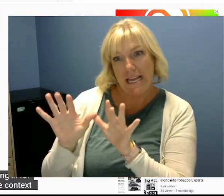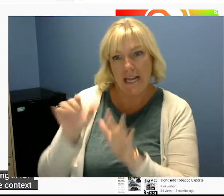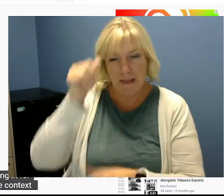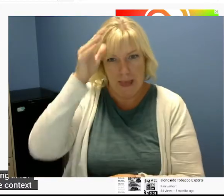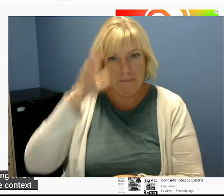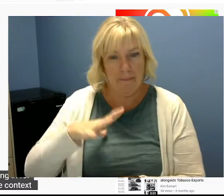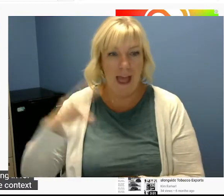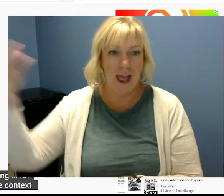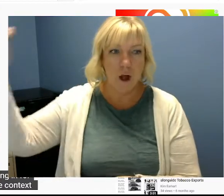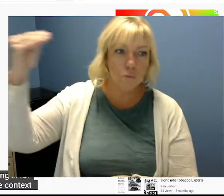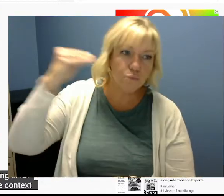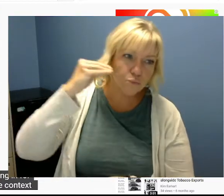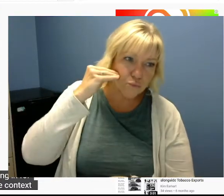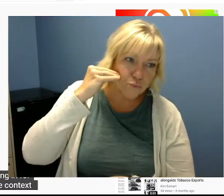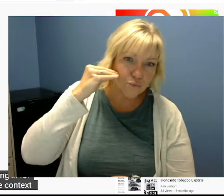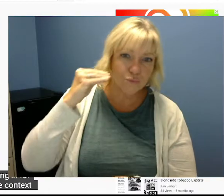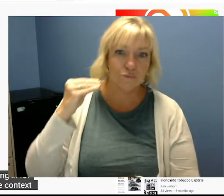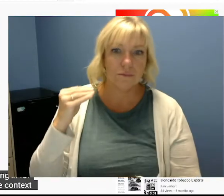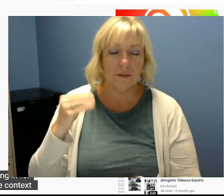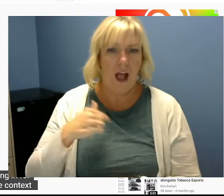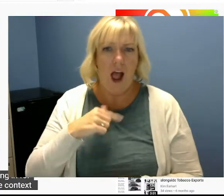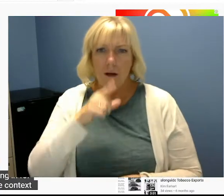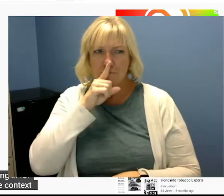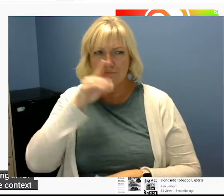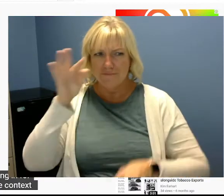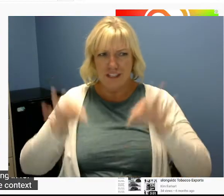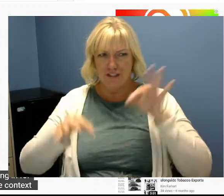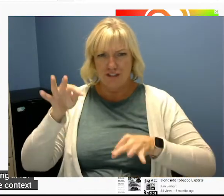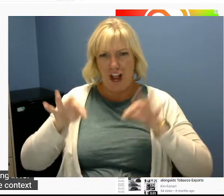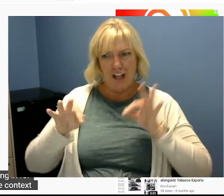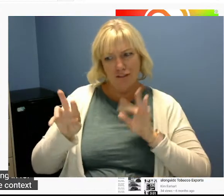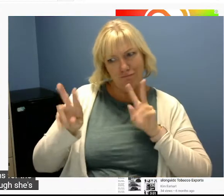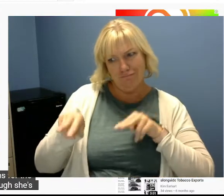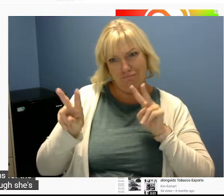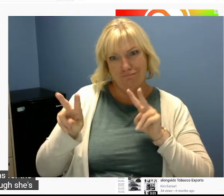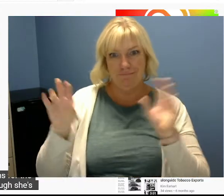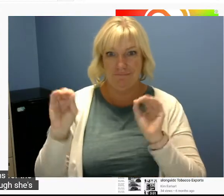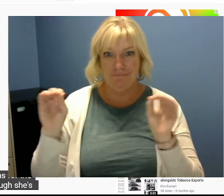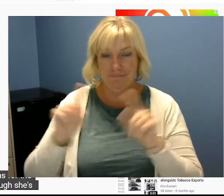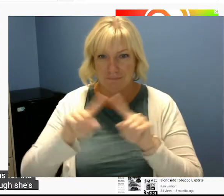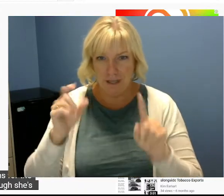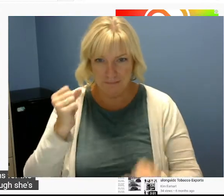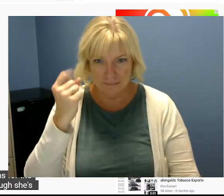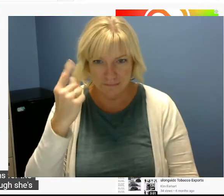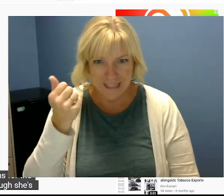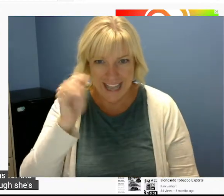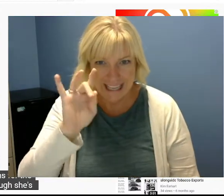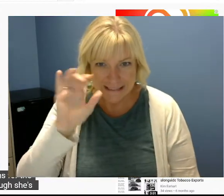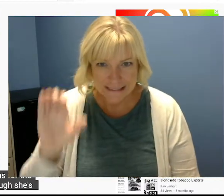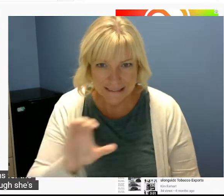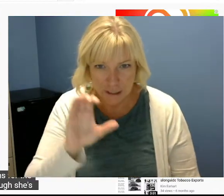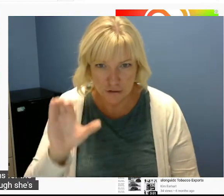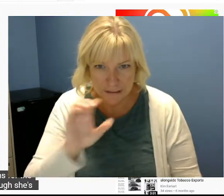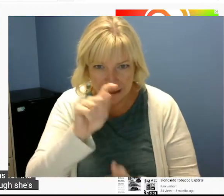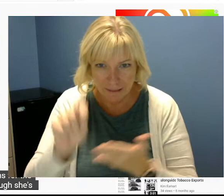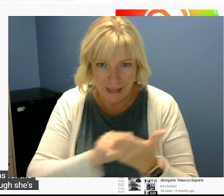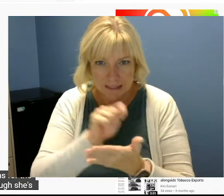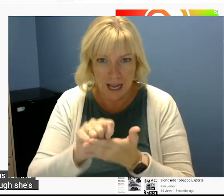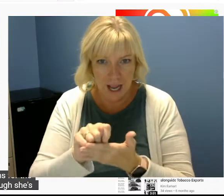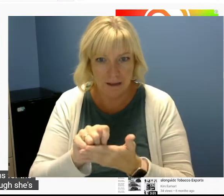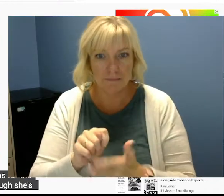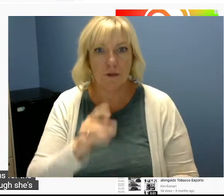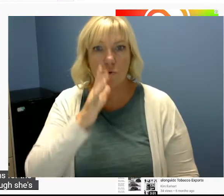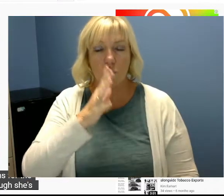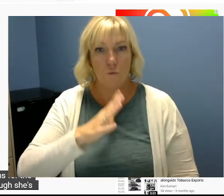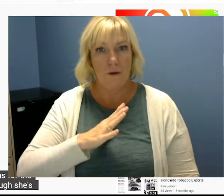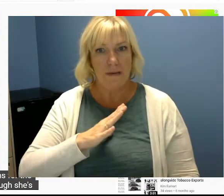kiss. Now, I'm not judging her, but in the context of the 18th century, the cartoonist